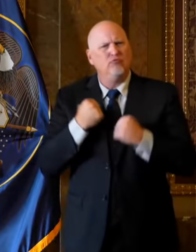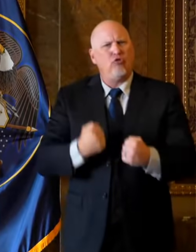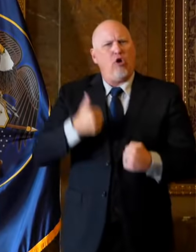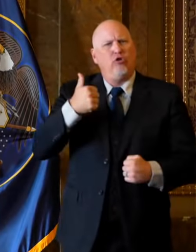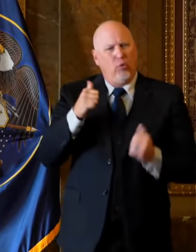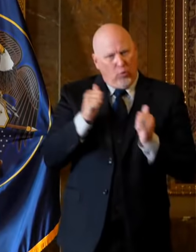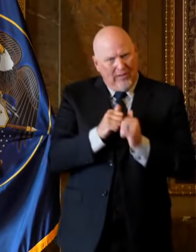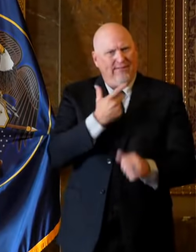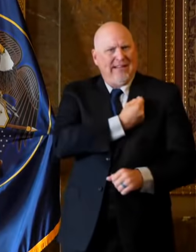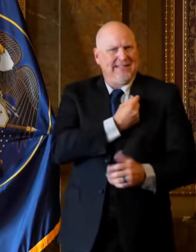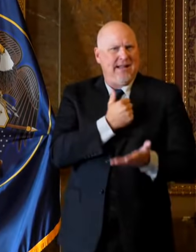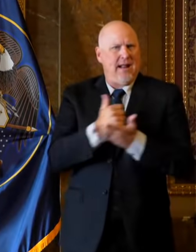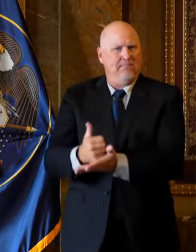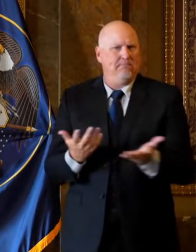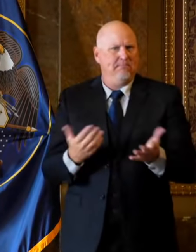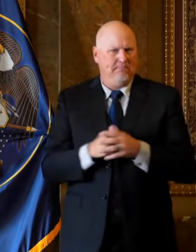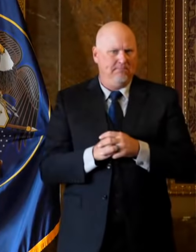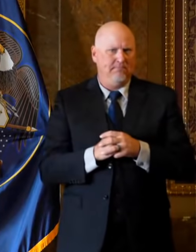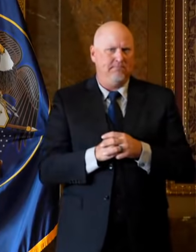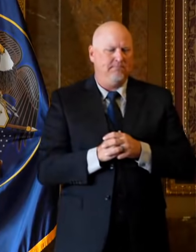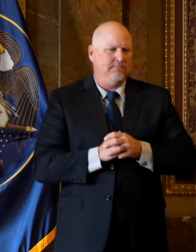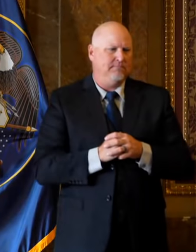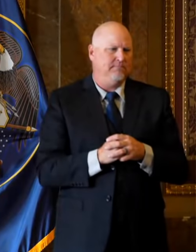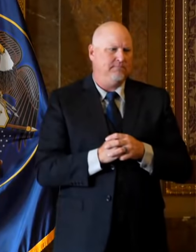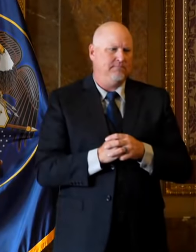vaccine, to fight off the virus.